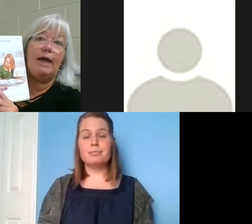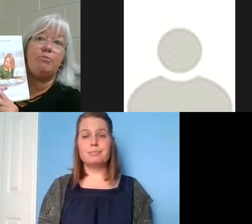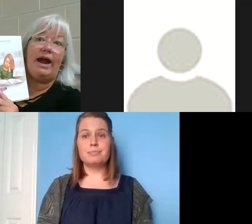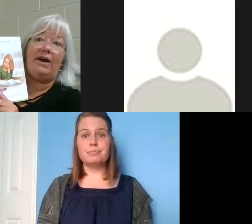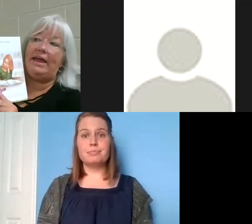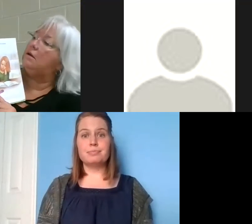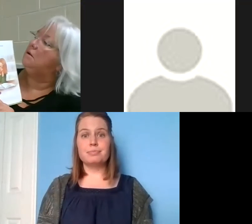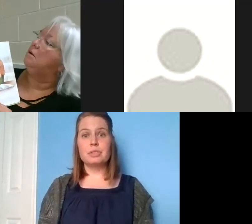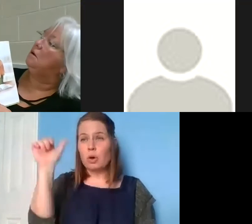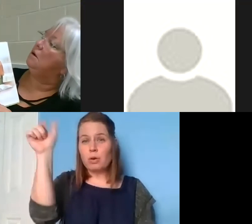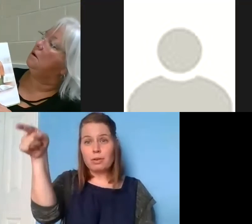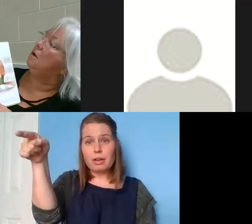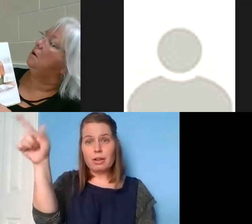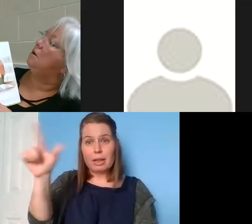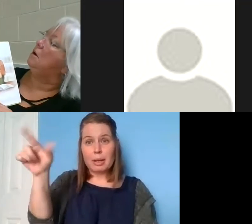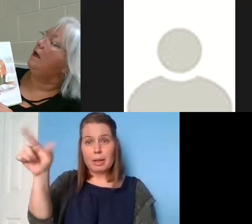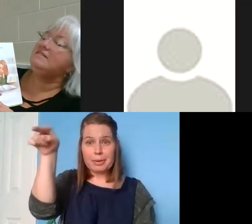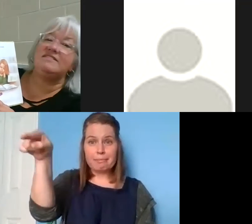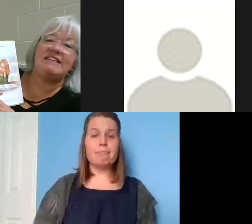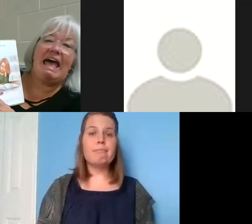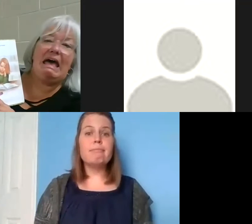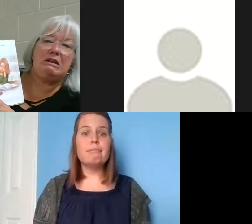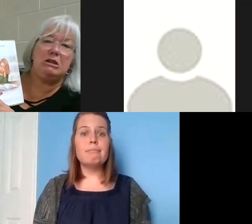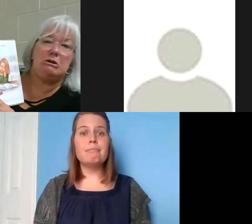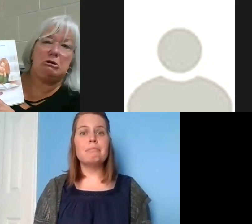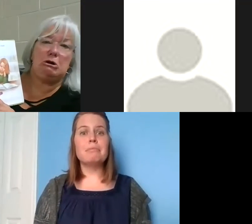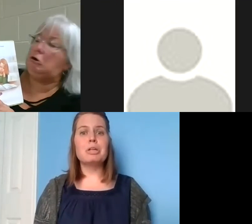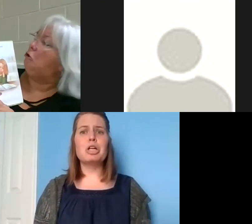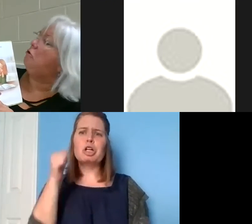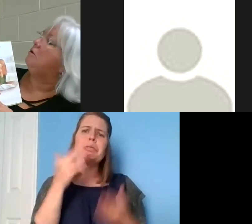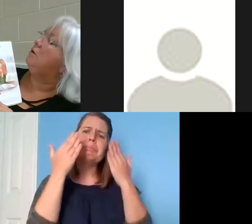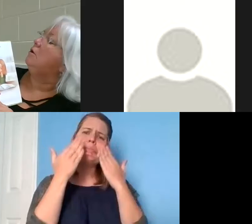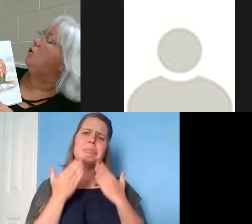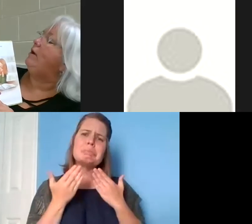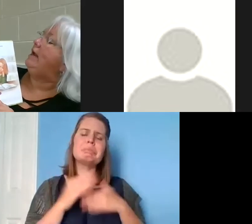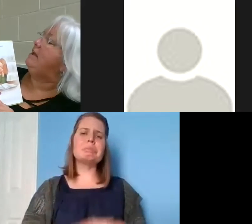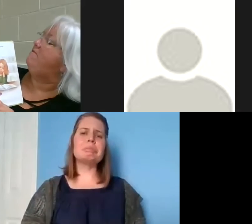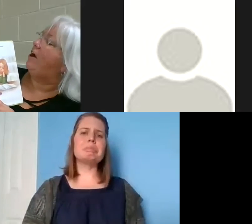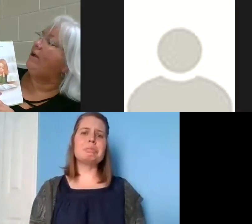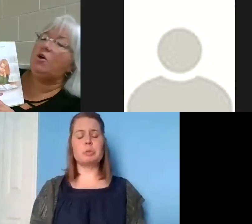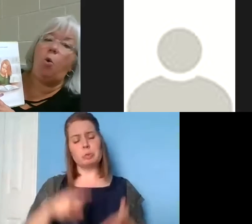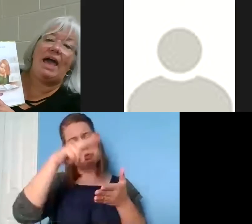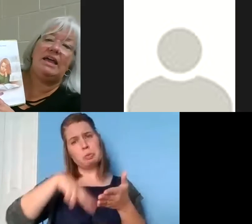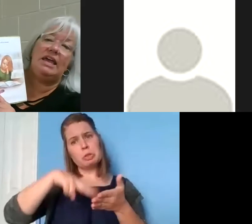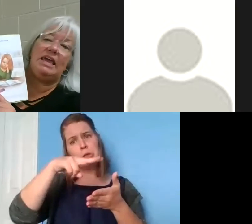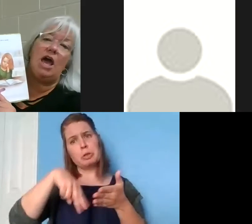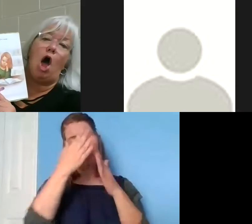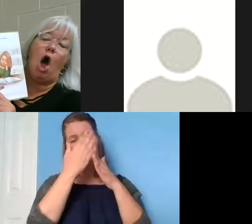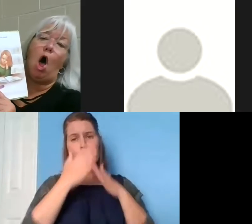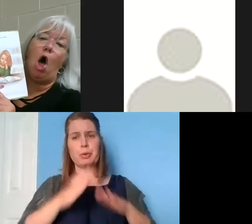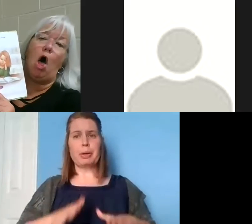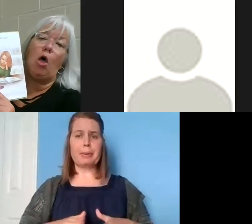the library. A sad little girl, reading very